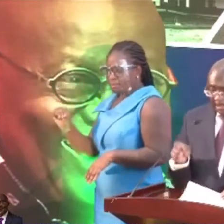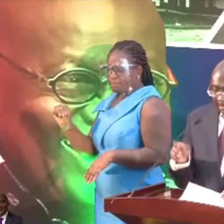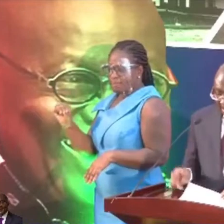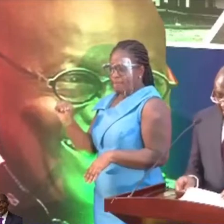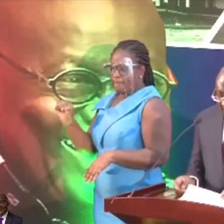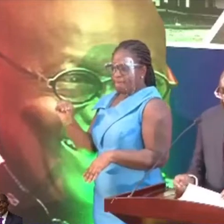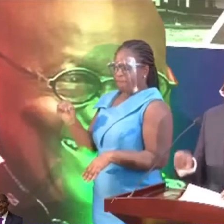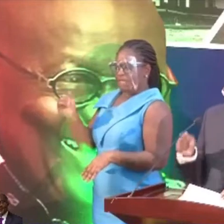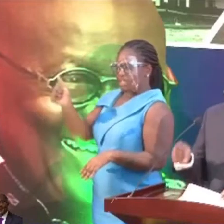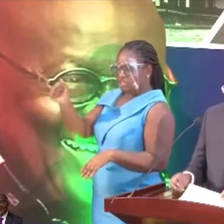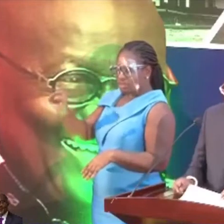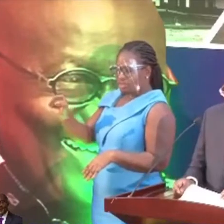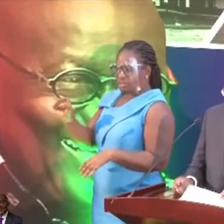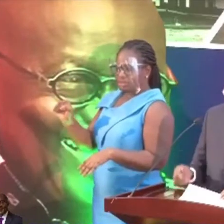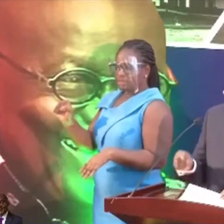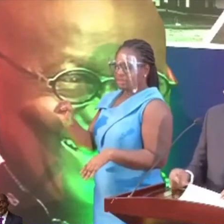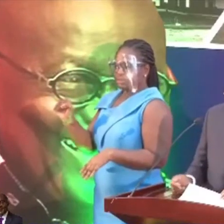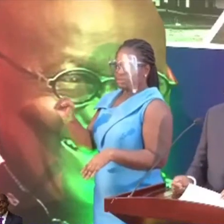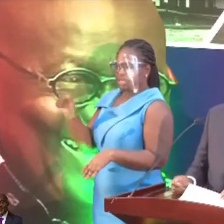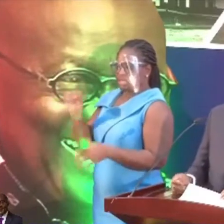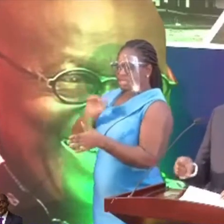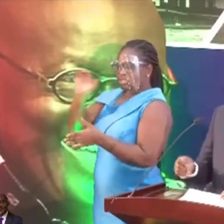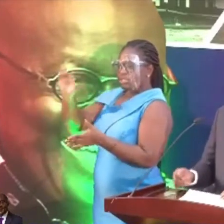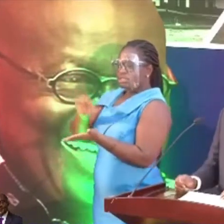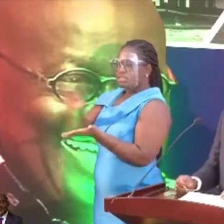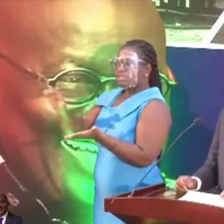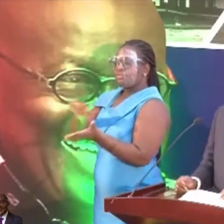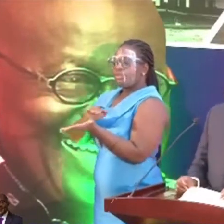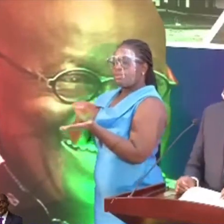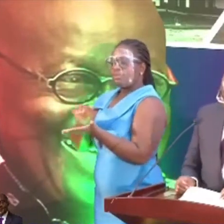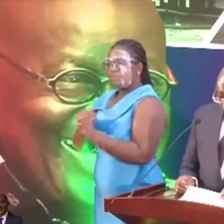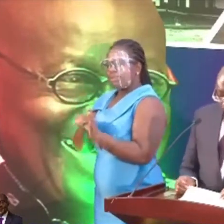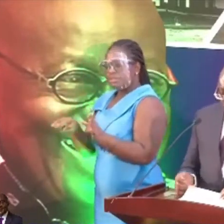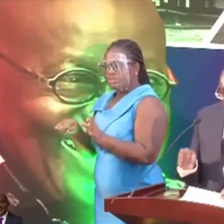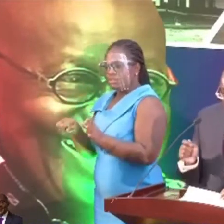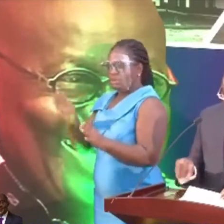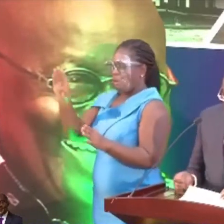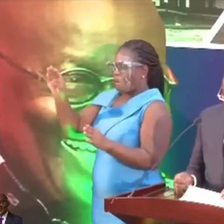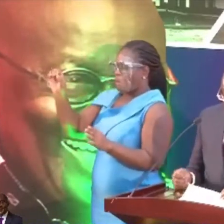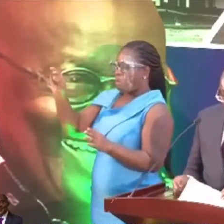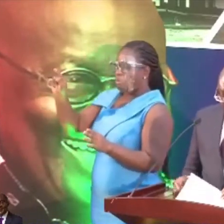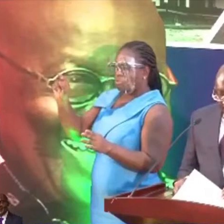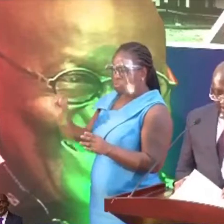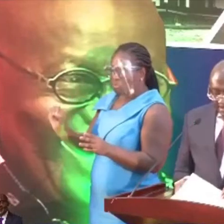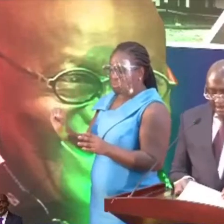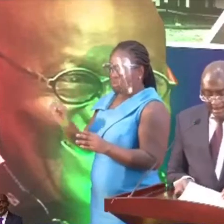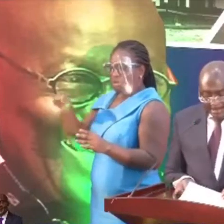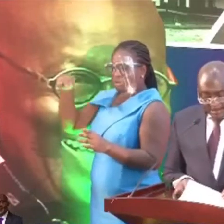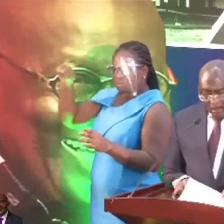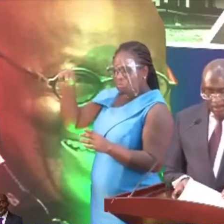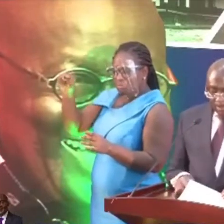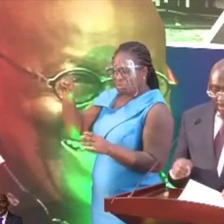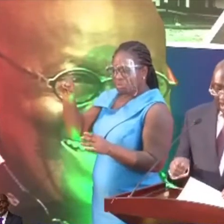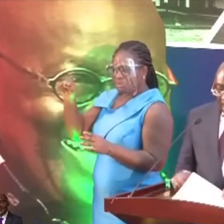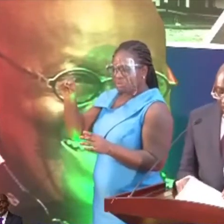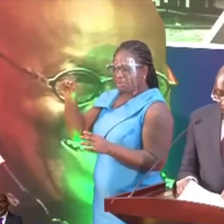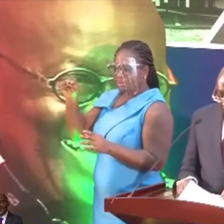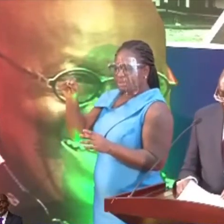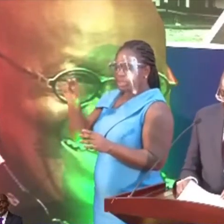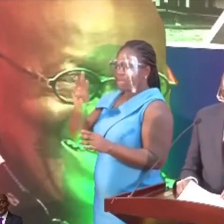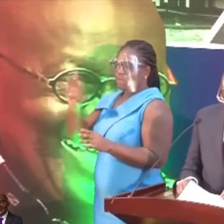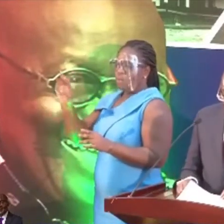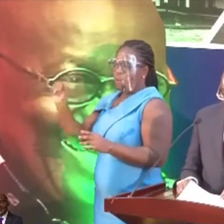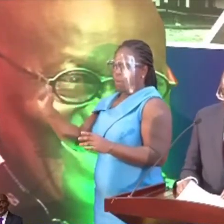in Ashanti, Dunkwafin in Central, Doma in Bono, Navrongo in Upper East, Yendi in Northern, and Wa